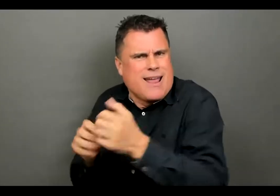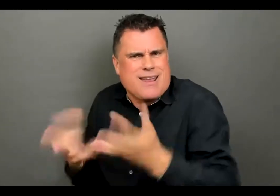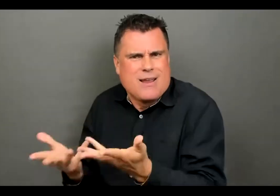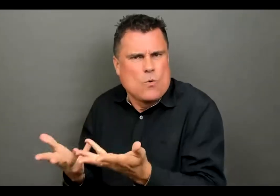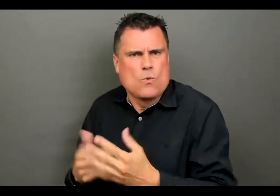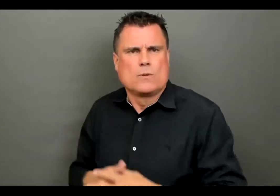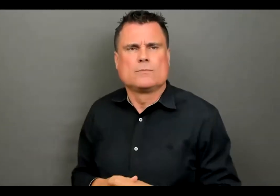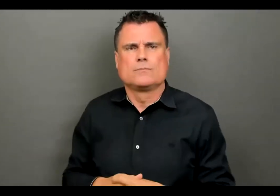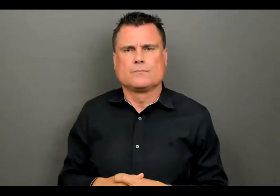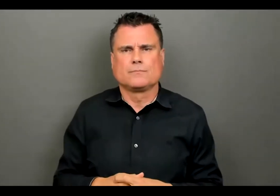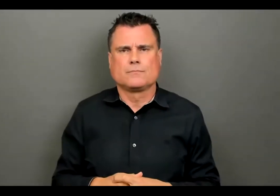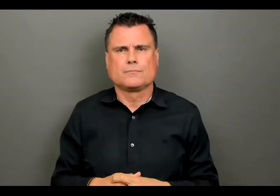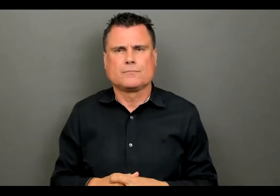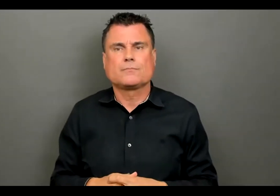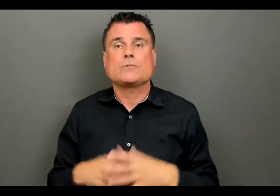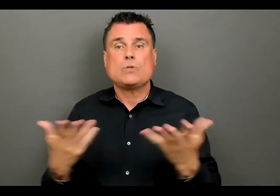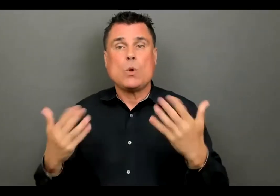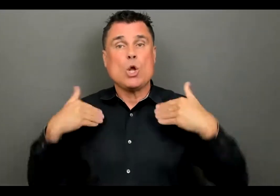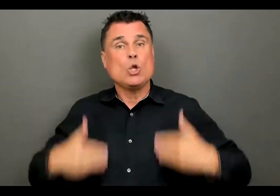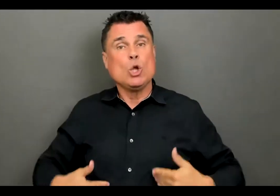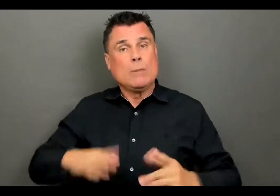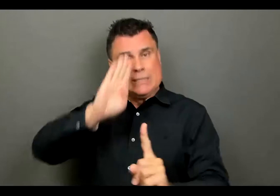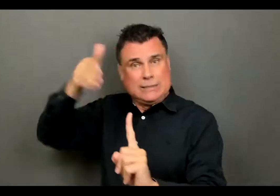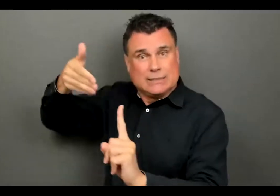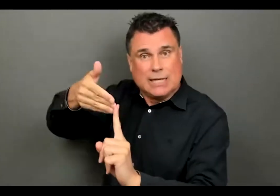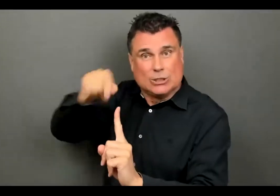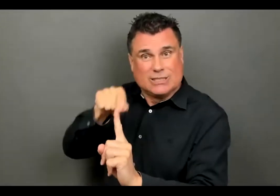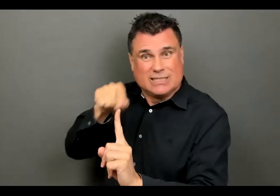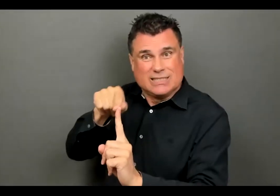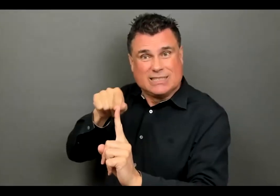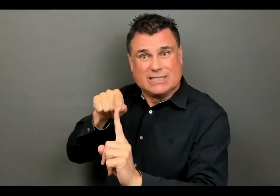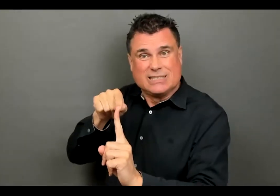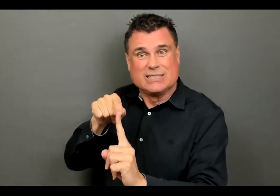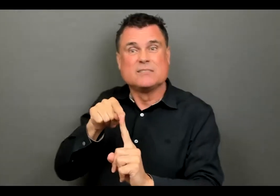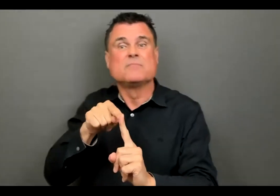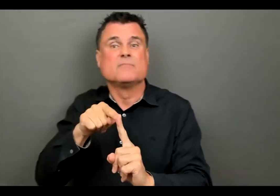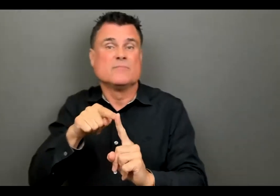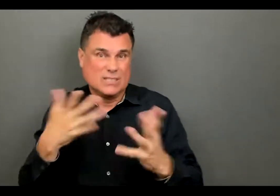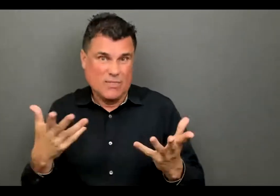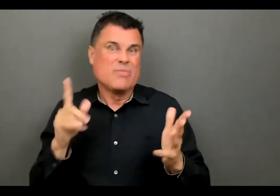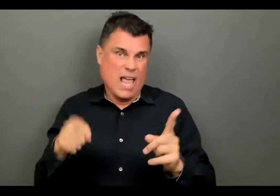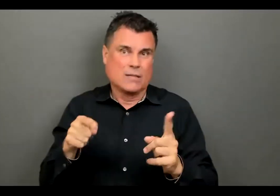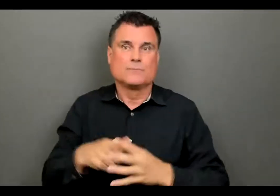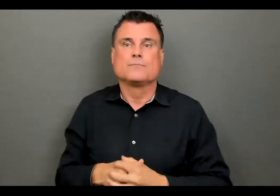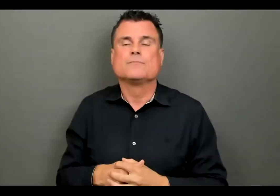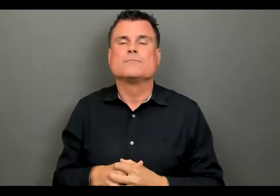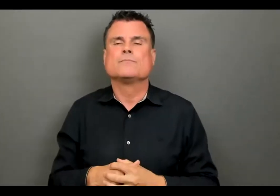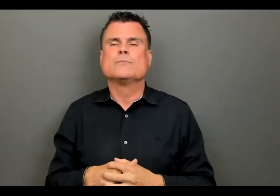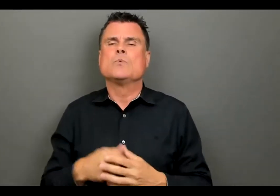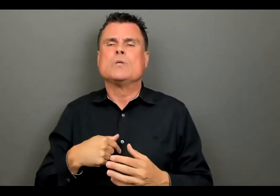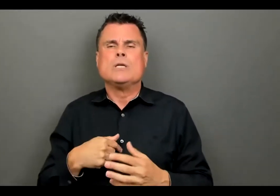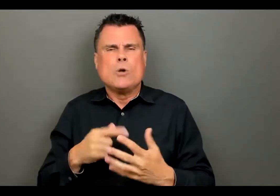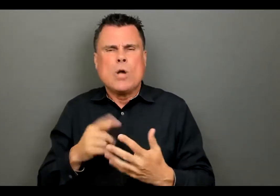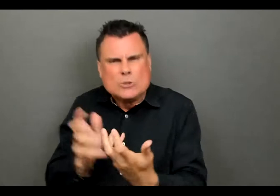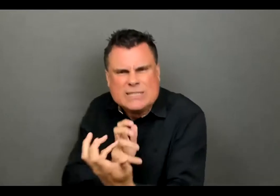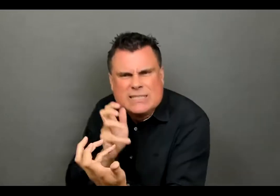some of these workshops in Kenya, working with a design agency, Butterfly Works, we used a variety of mediums and materials to suit users'